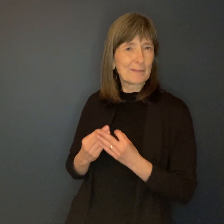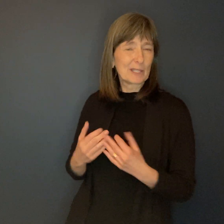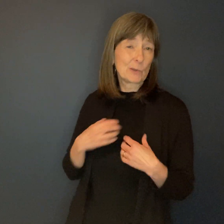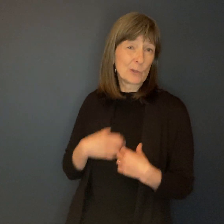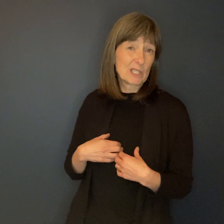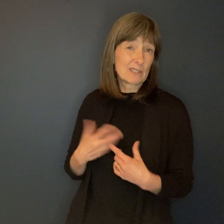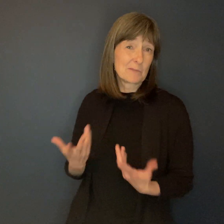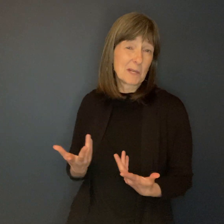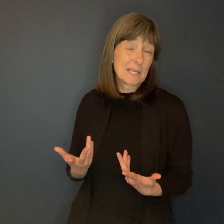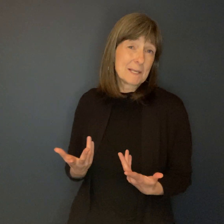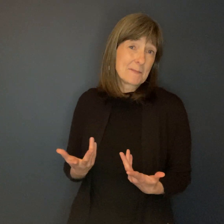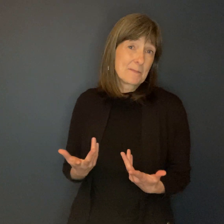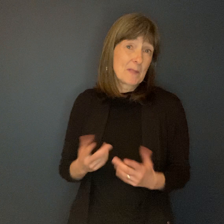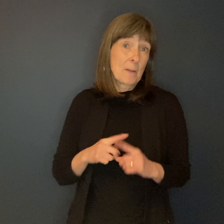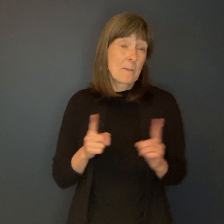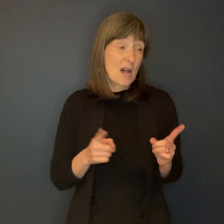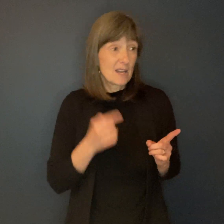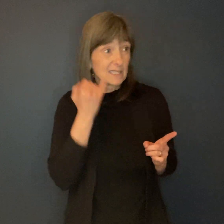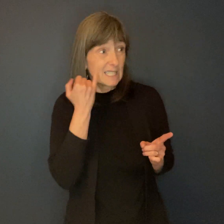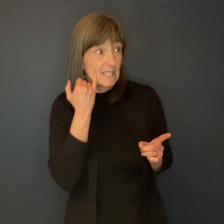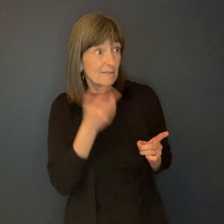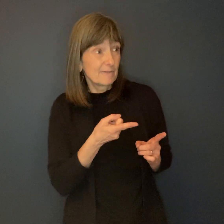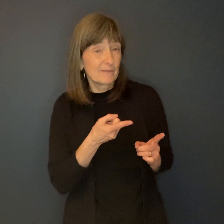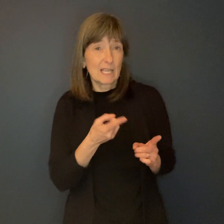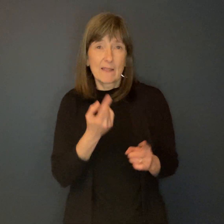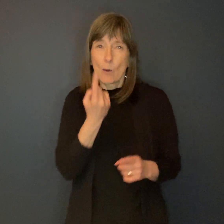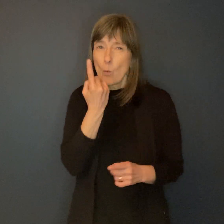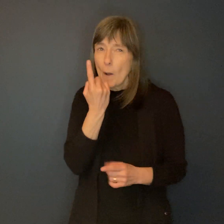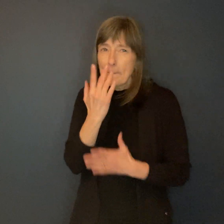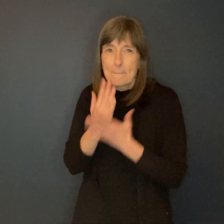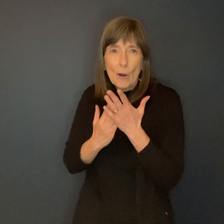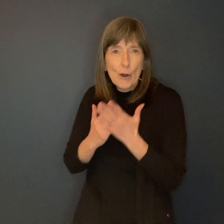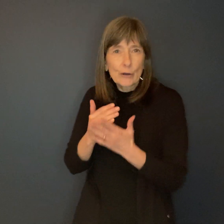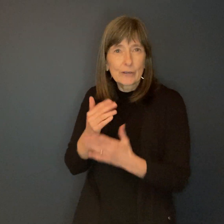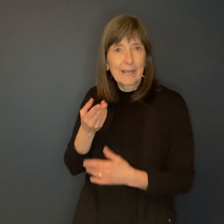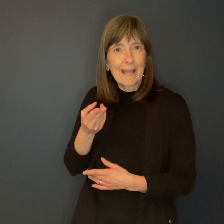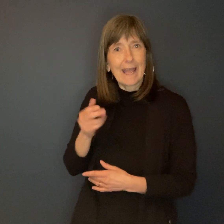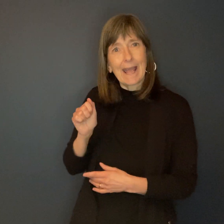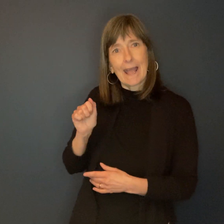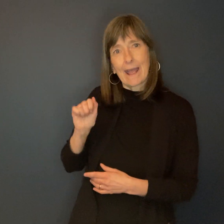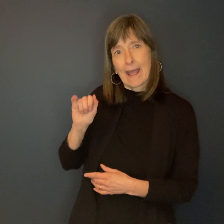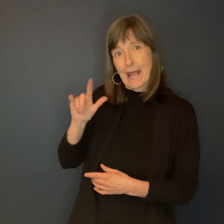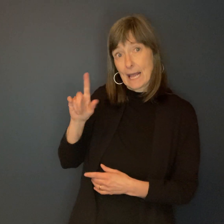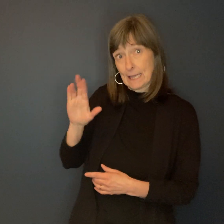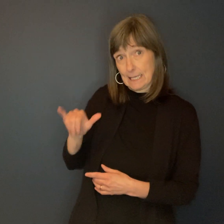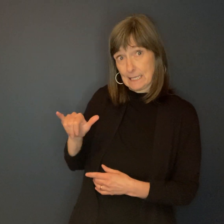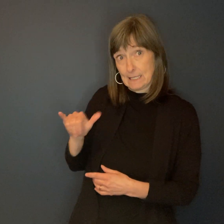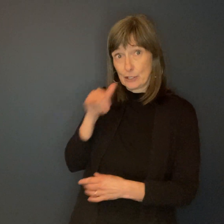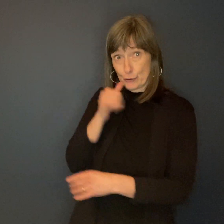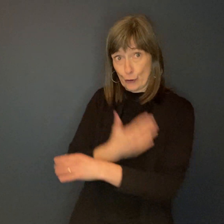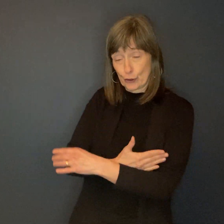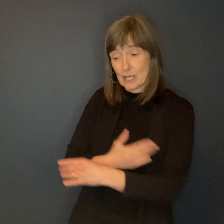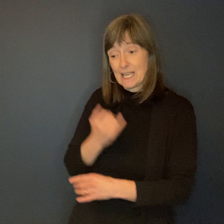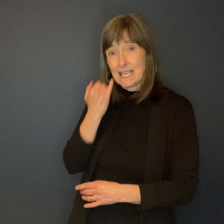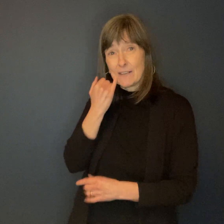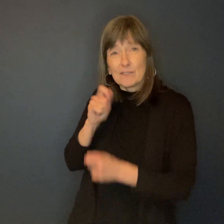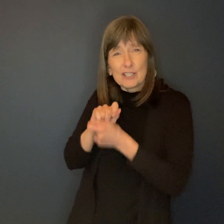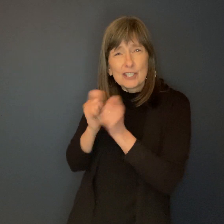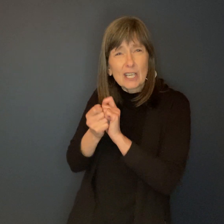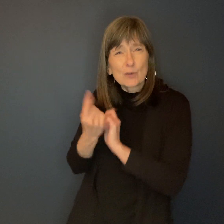if we're going to change this one piece of Haley, that's our daughter's name, if we're going to change one piece of her, we have to change all pieces of